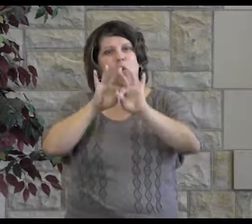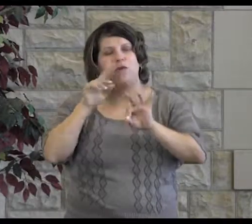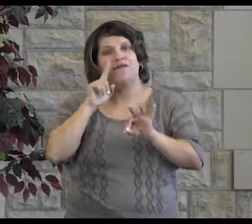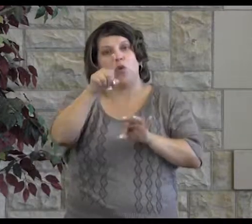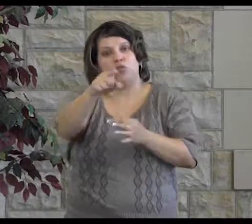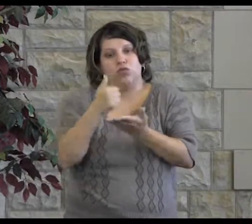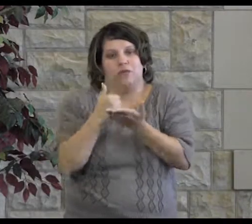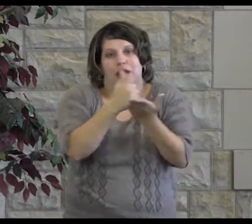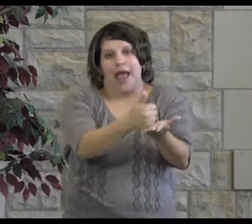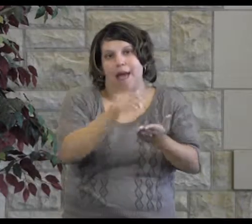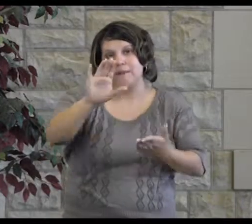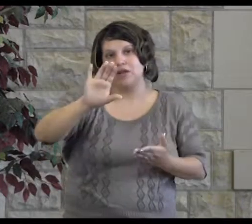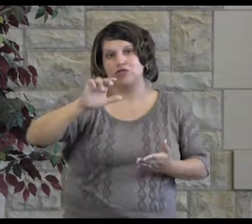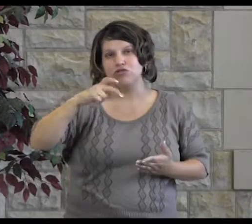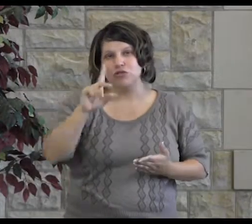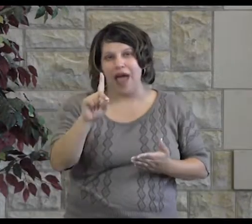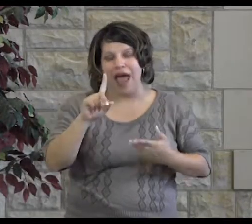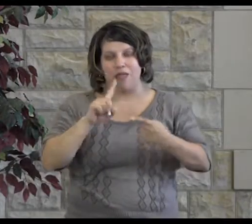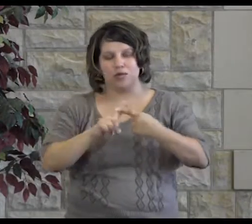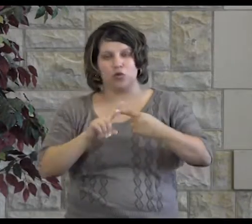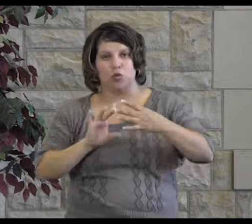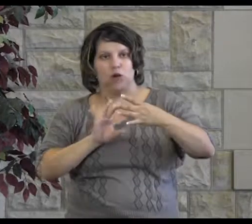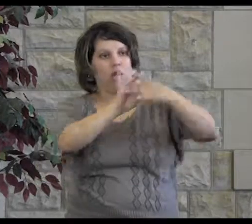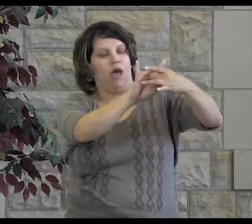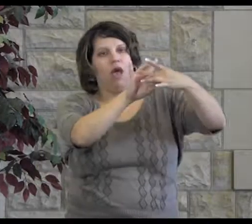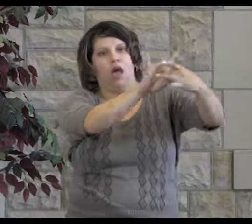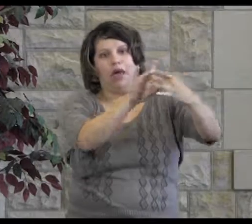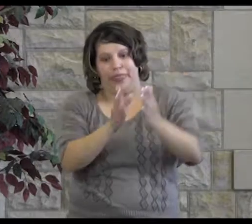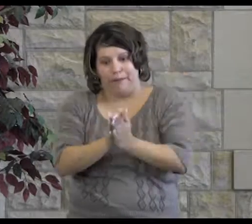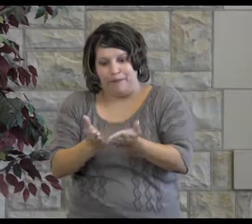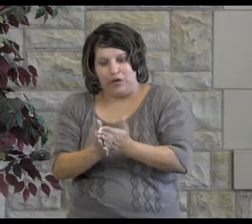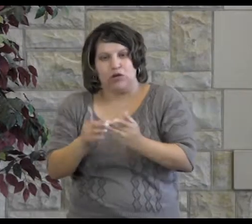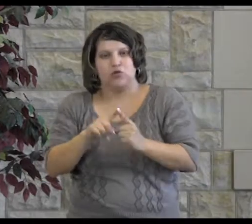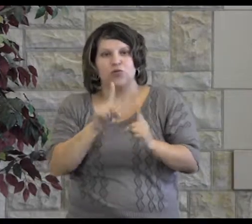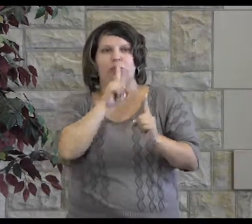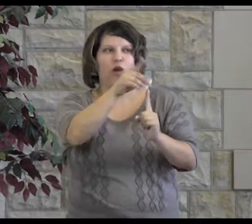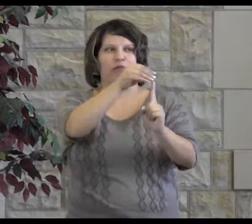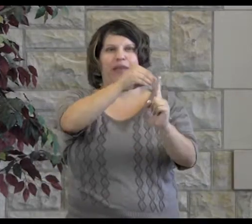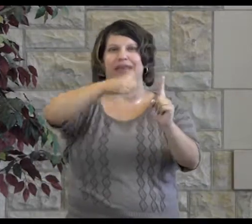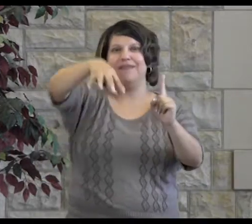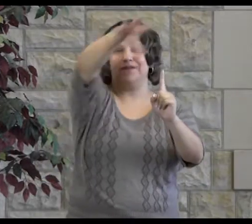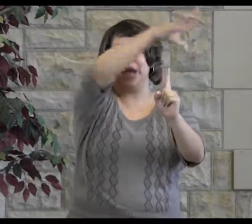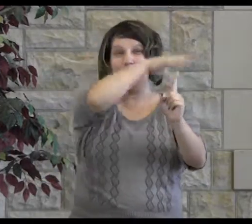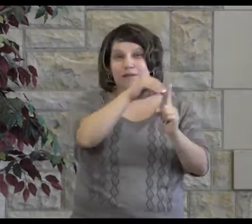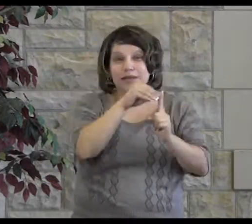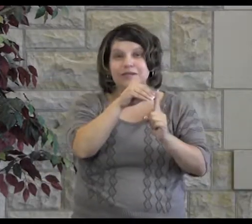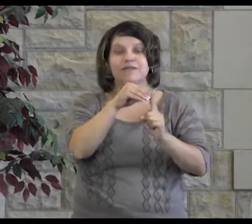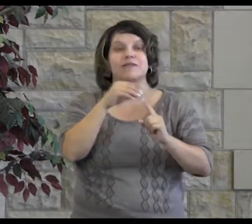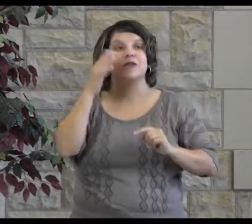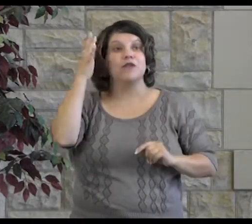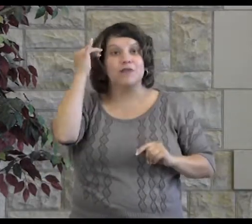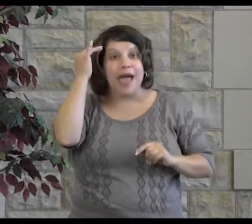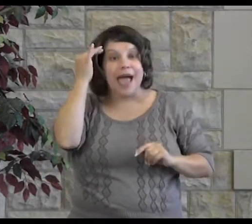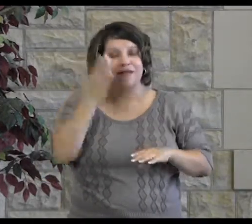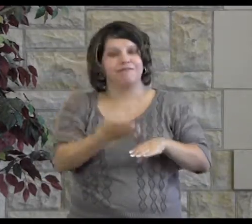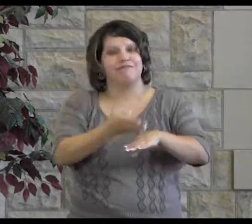It's really important that you help your child to make those connections to the book and make those connections with the